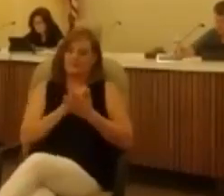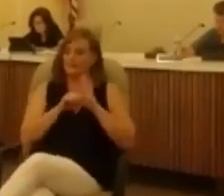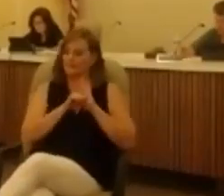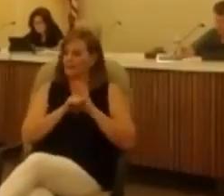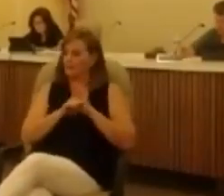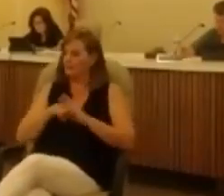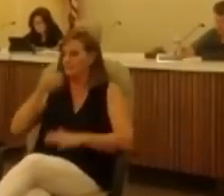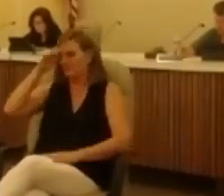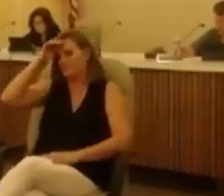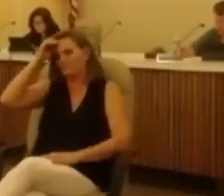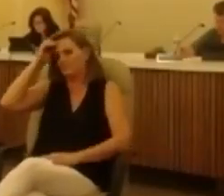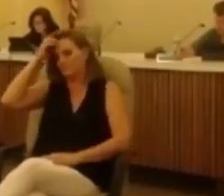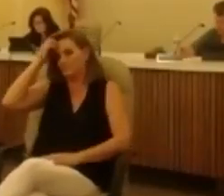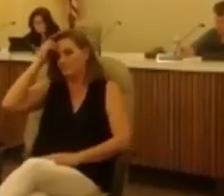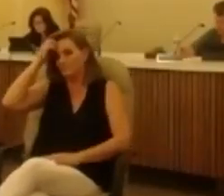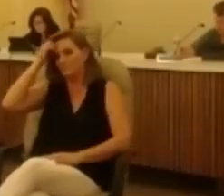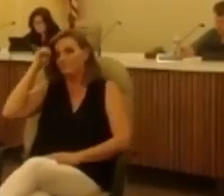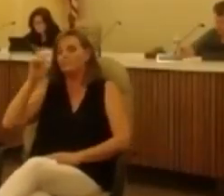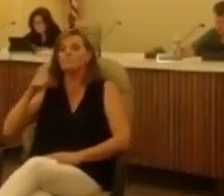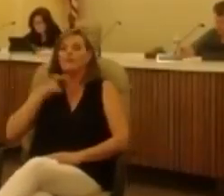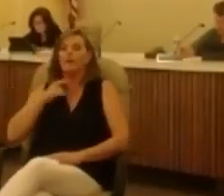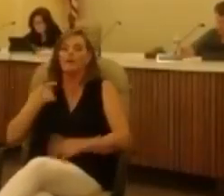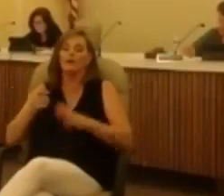Any other questions or comments?